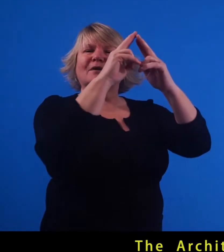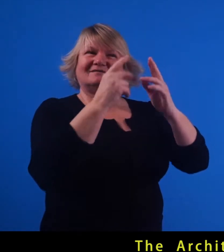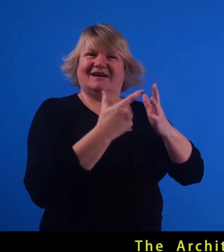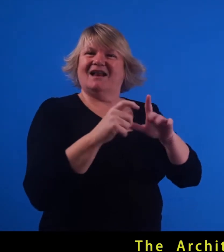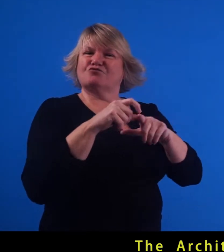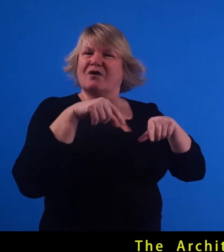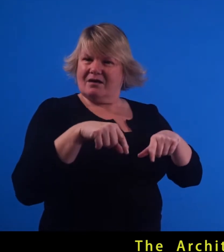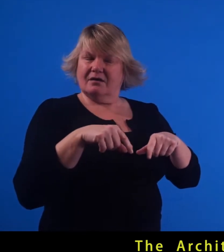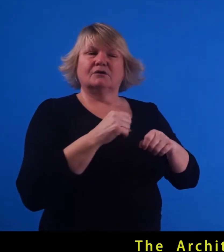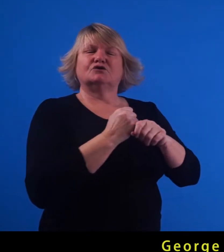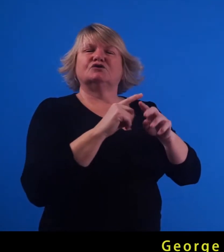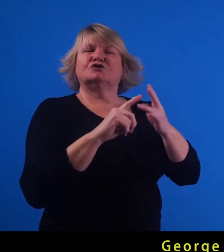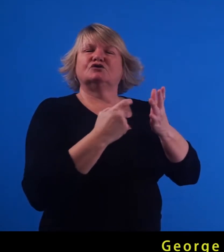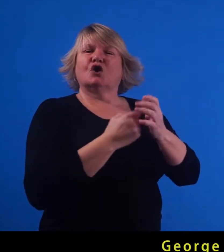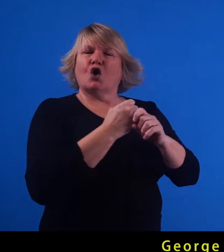Edinburgh.